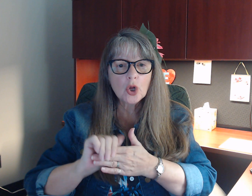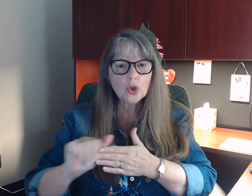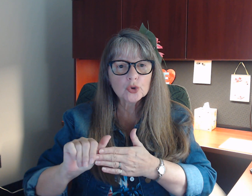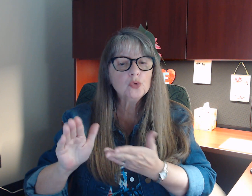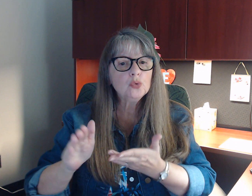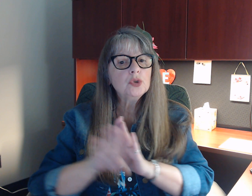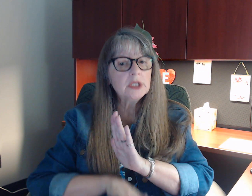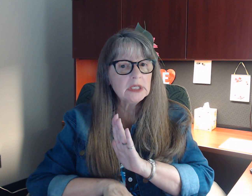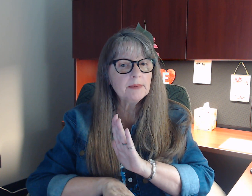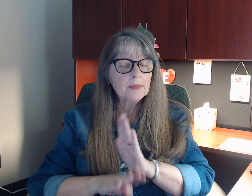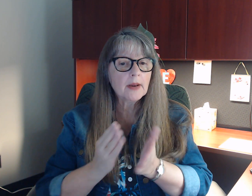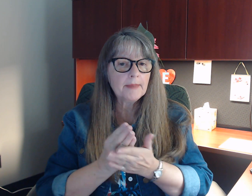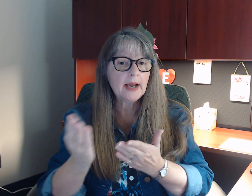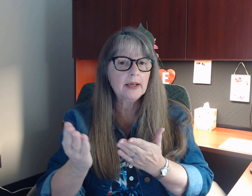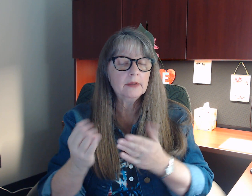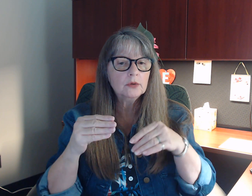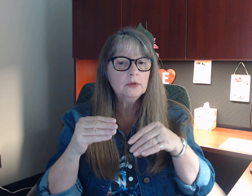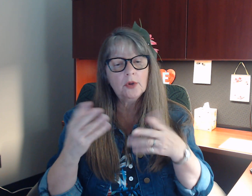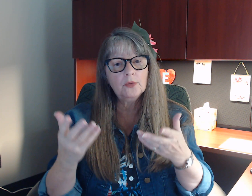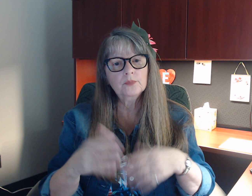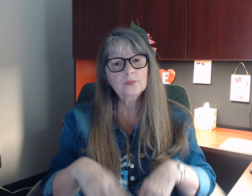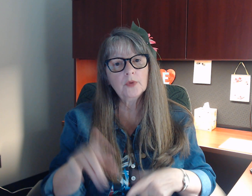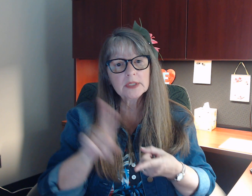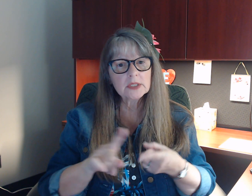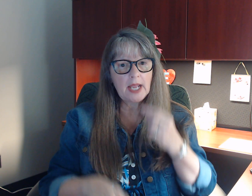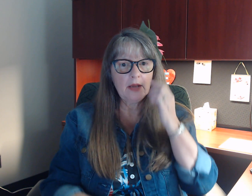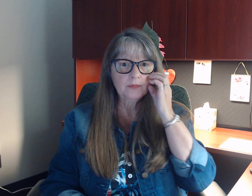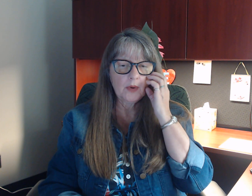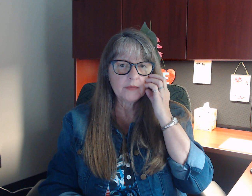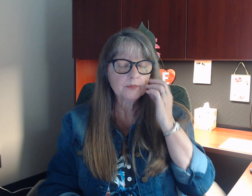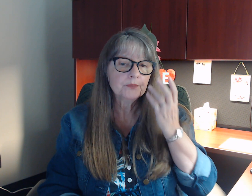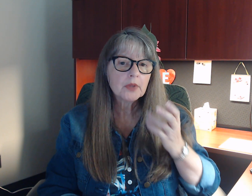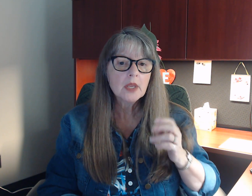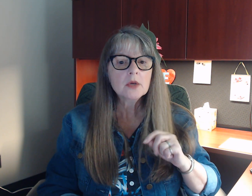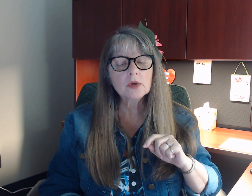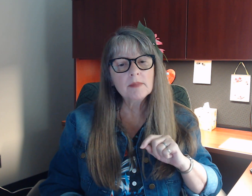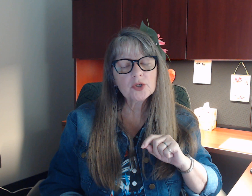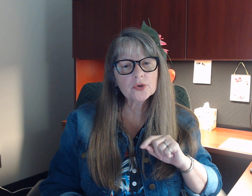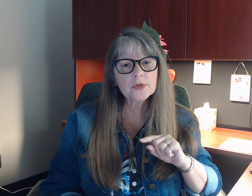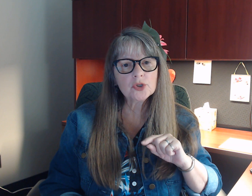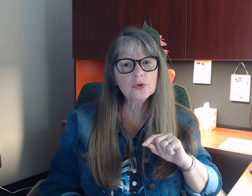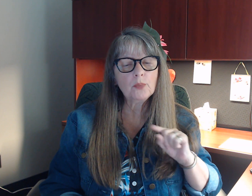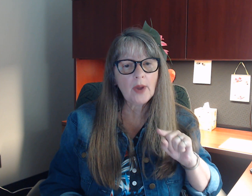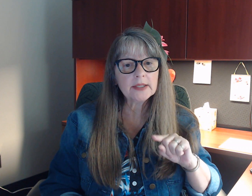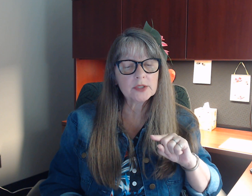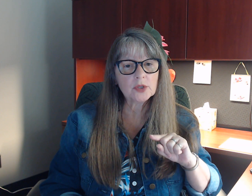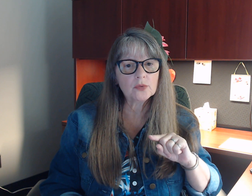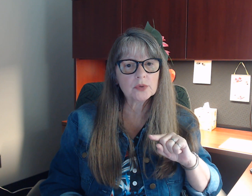$36. Ooh, cheap. I'm gonna buy. They're on a discount or whatever. So make sure that you practice those.